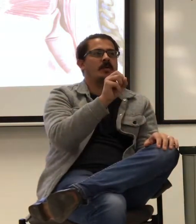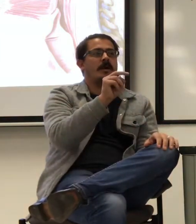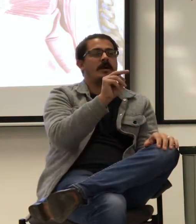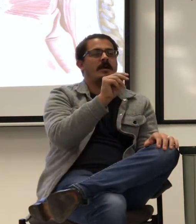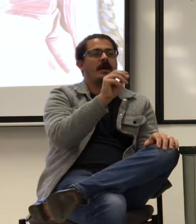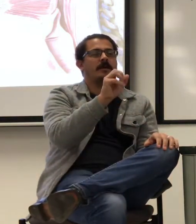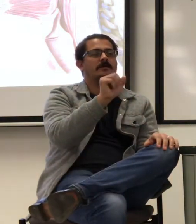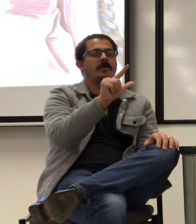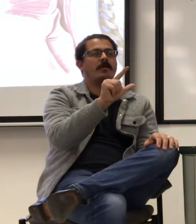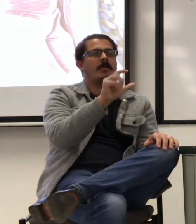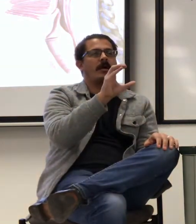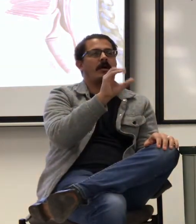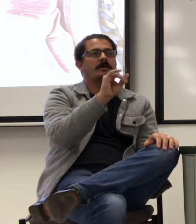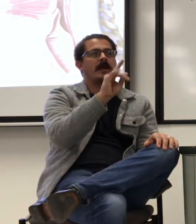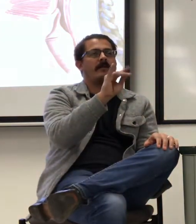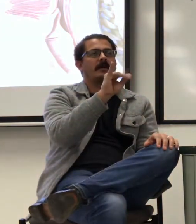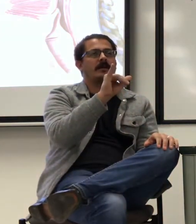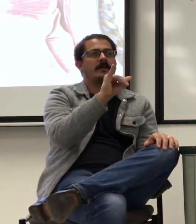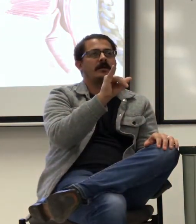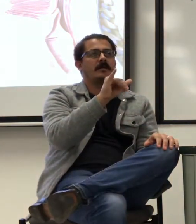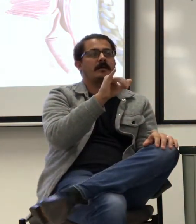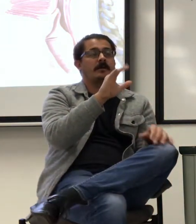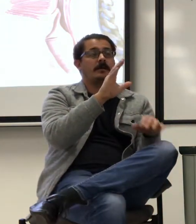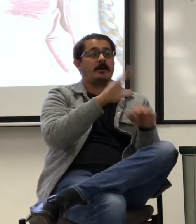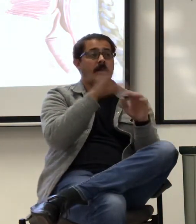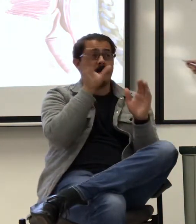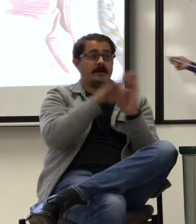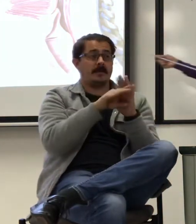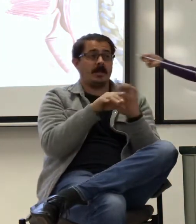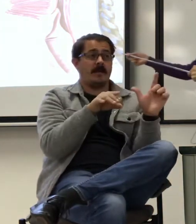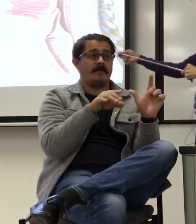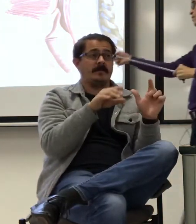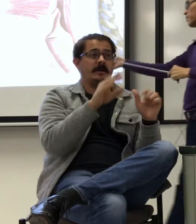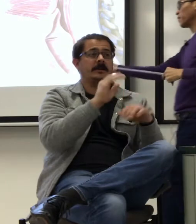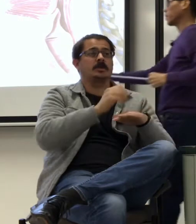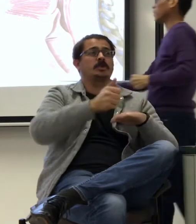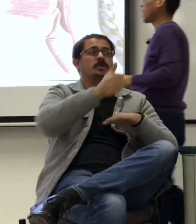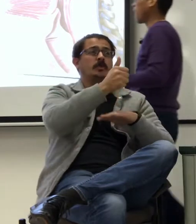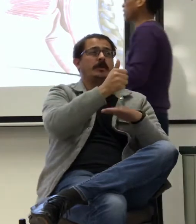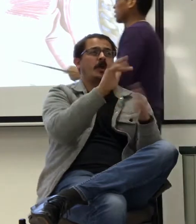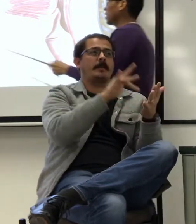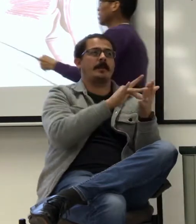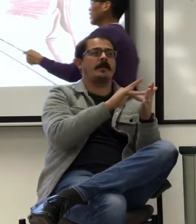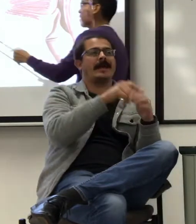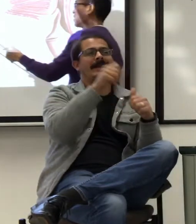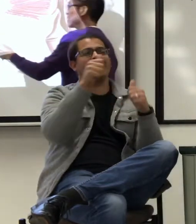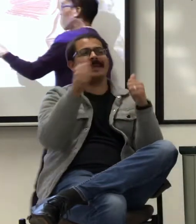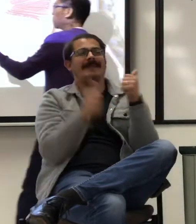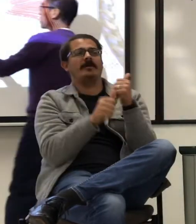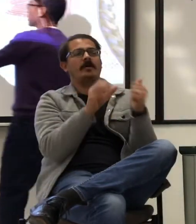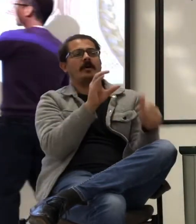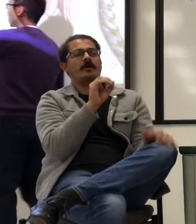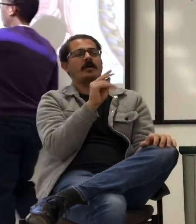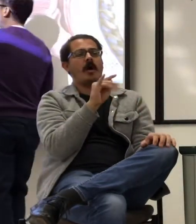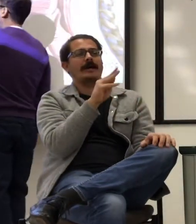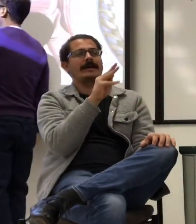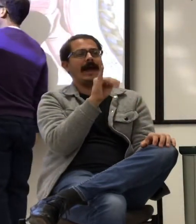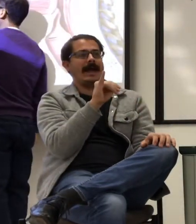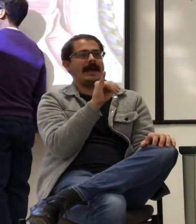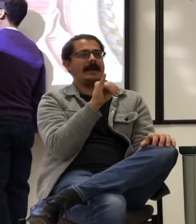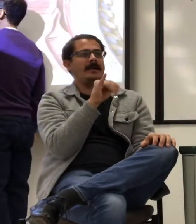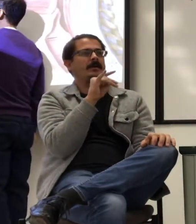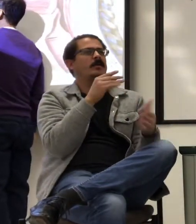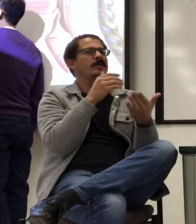And on the picture on the left, you can see the superior, middle, and inferior conchi. These help to slow and